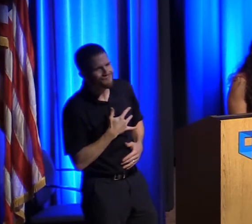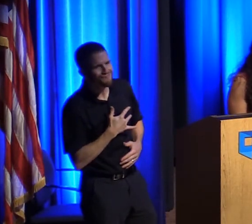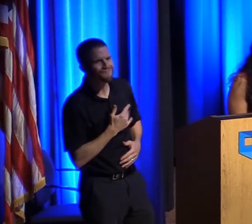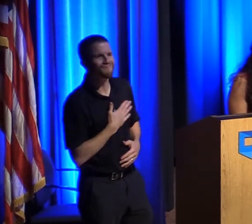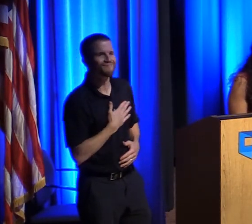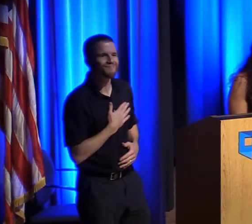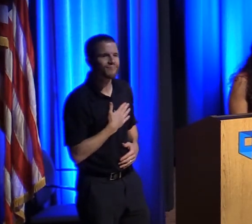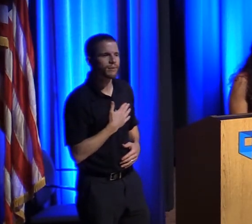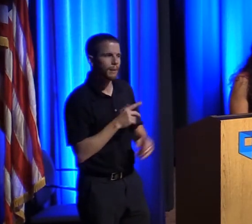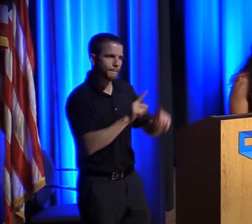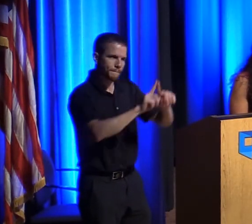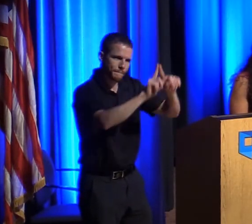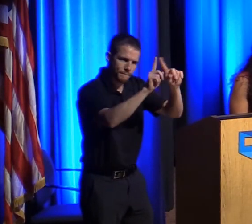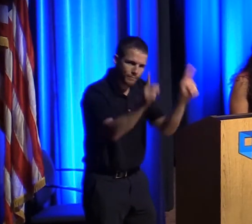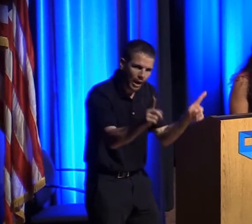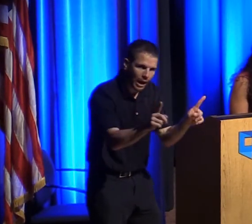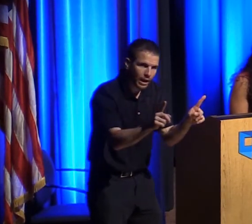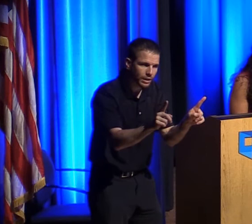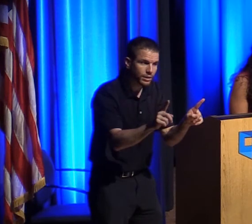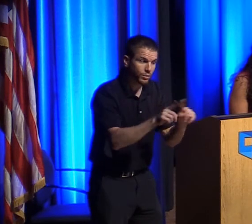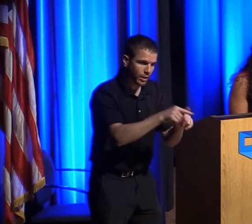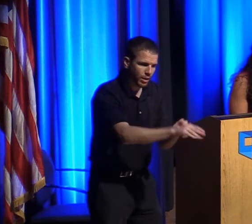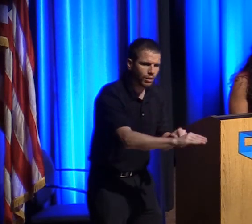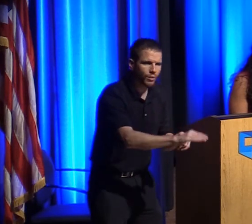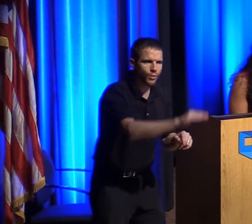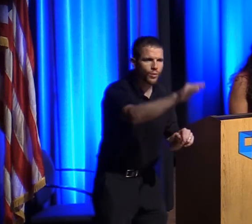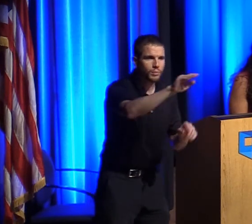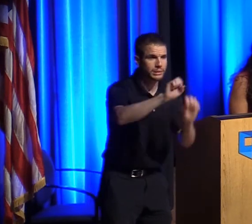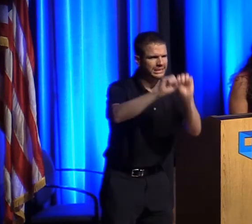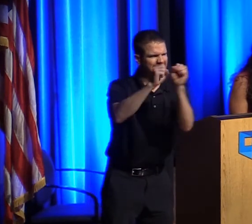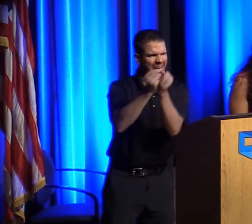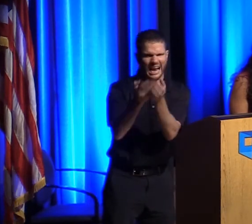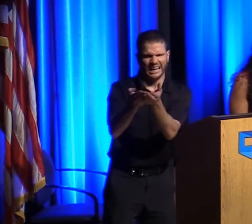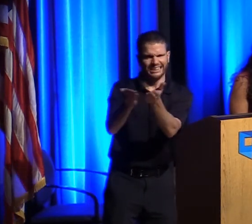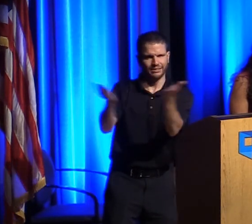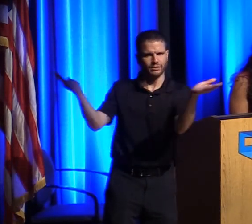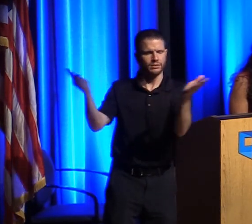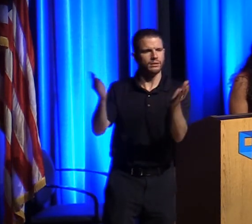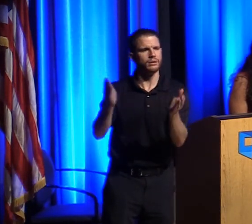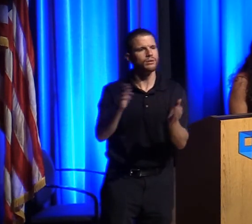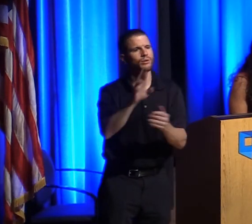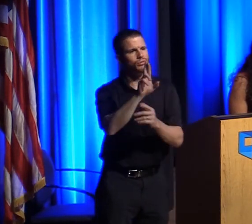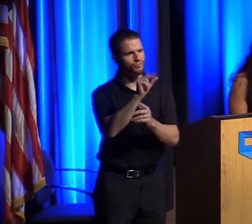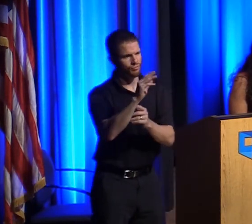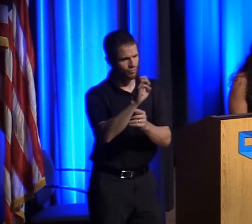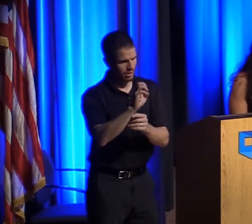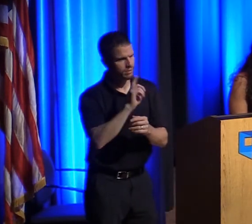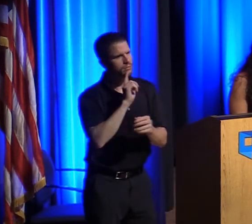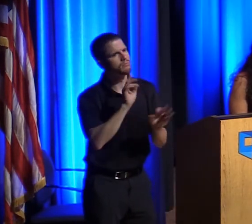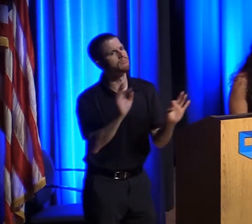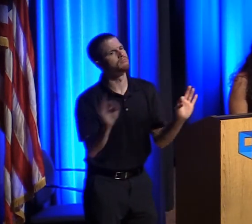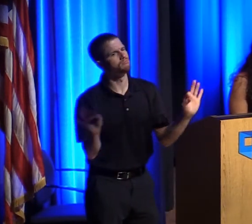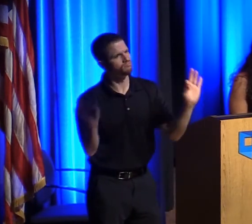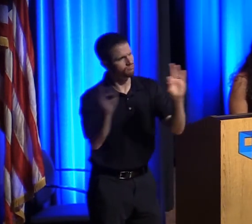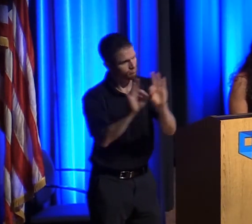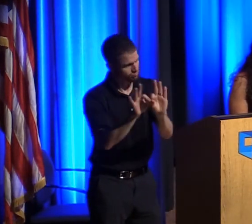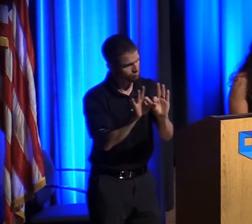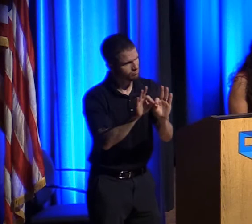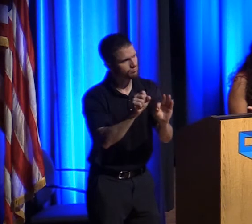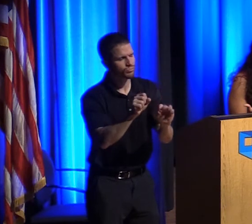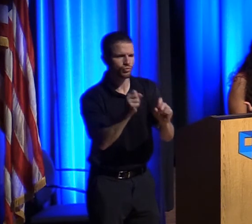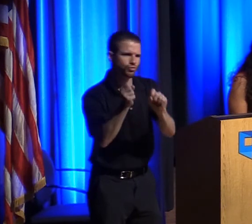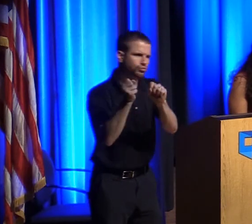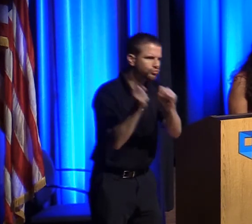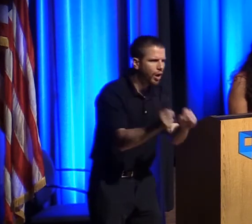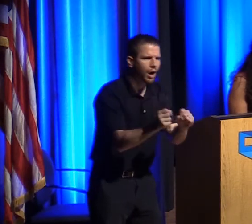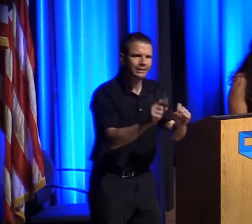greater society where race still matters. And I would say that even at a high school level, race is present. And